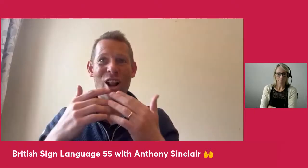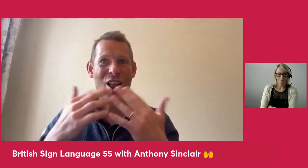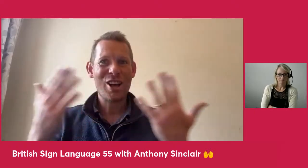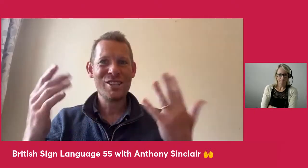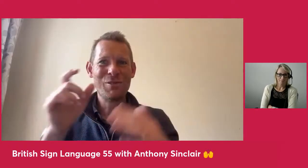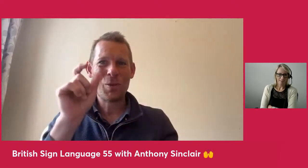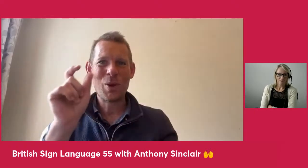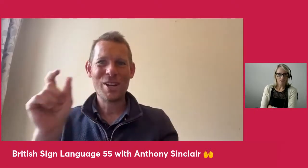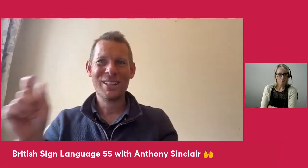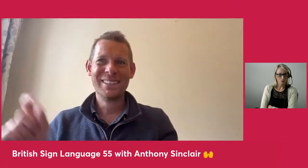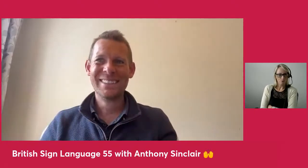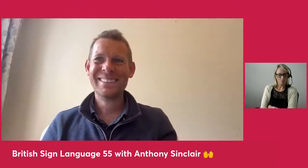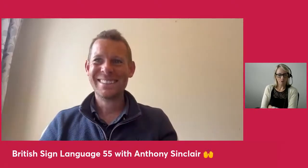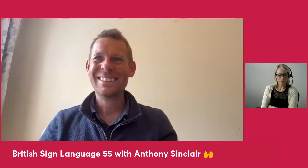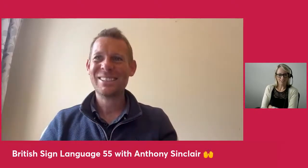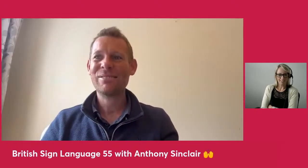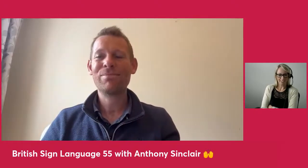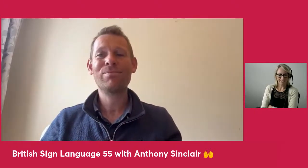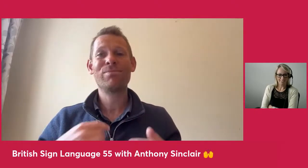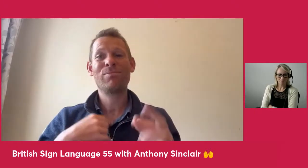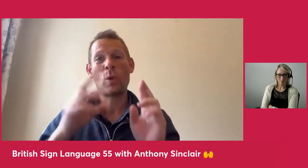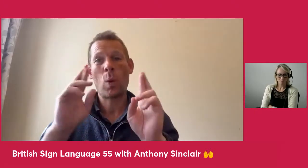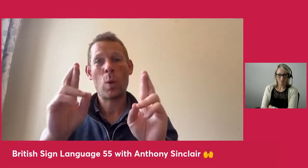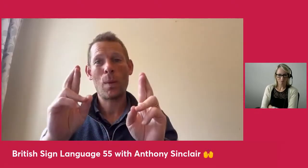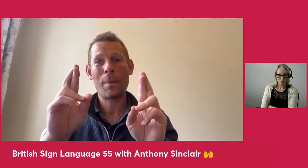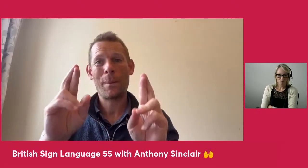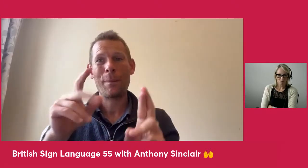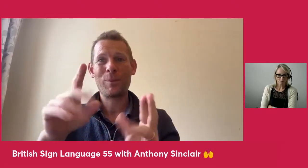Okay, that's a lot of words today.